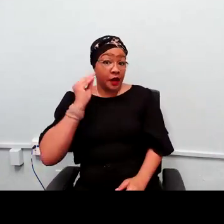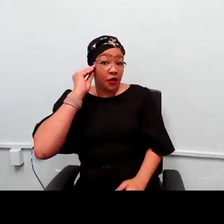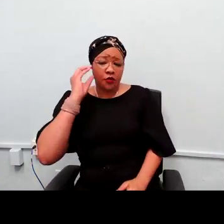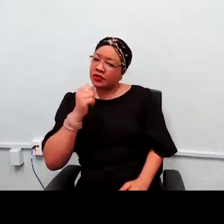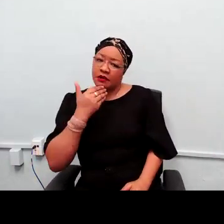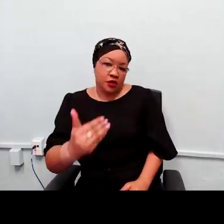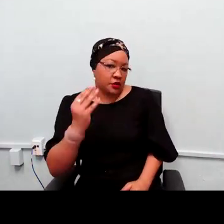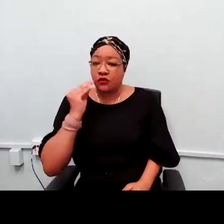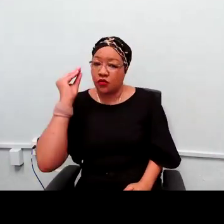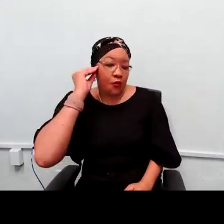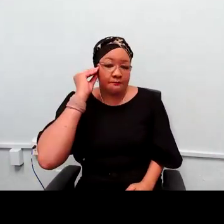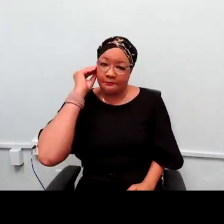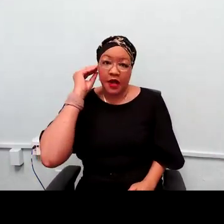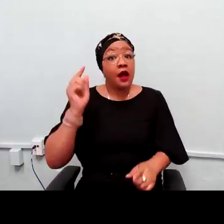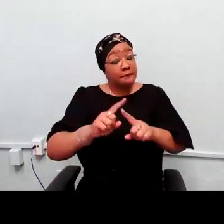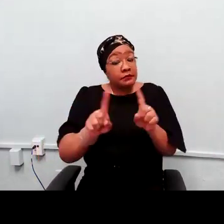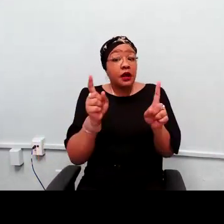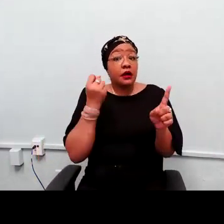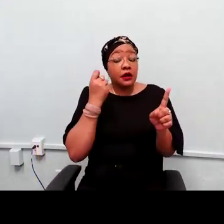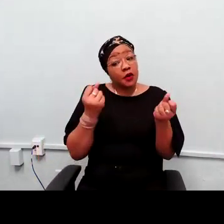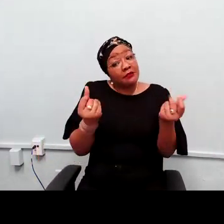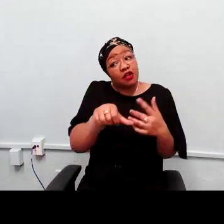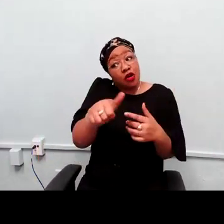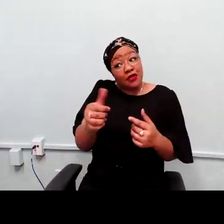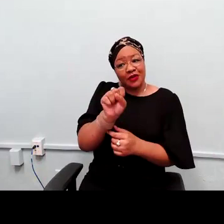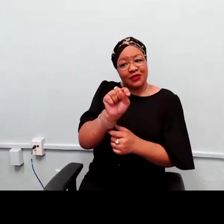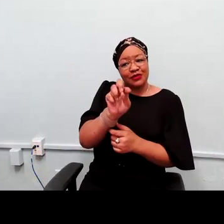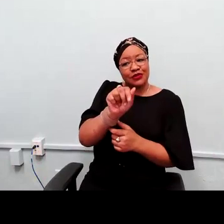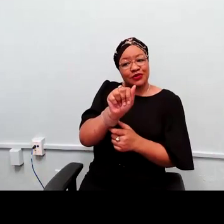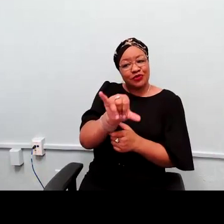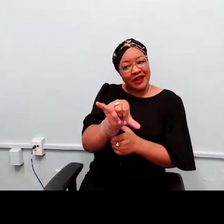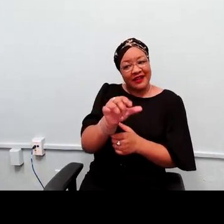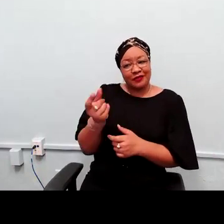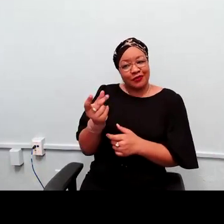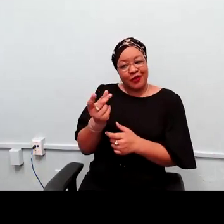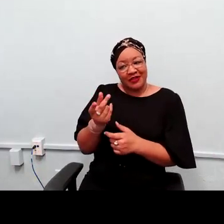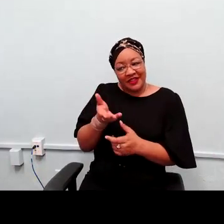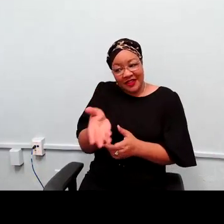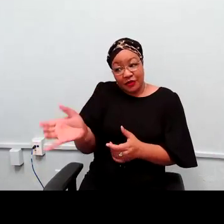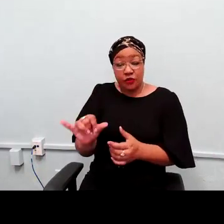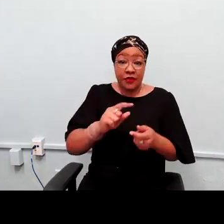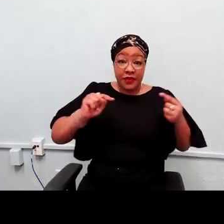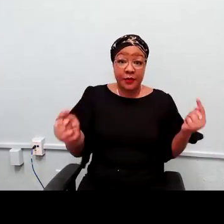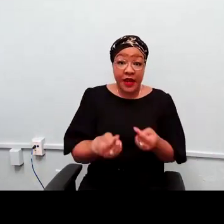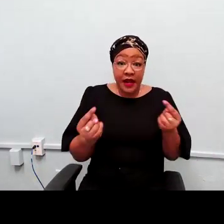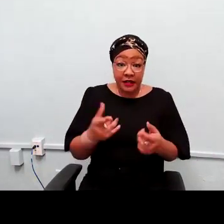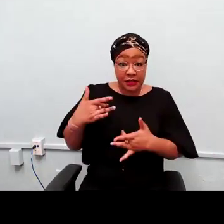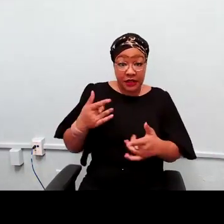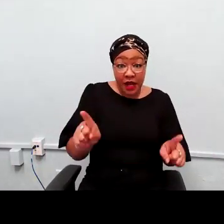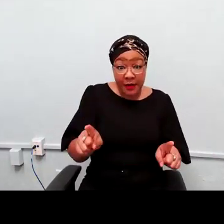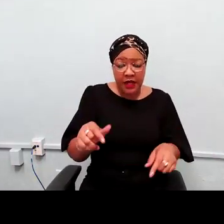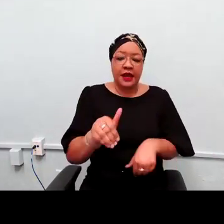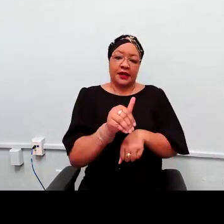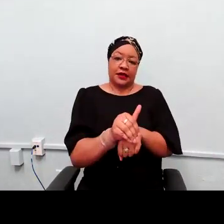good, except that it was filled with other strays. The pain came mostly in the night, and there was enough to eat.